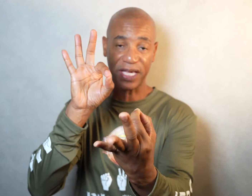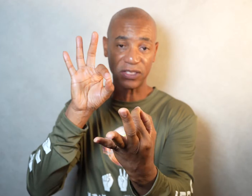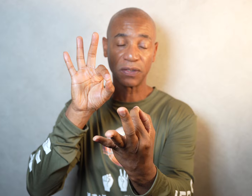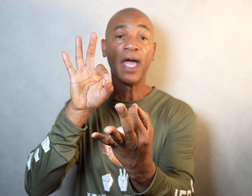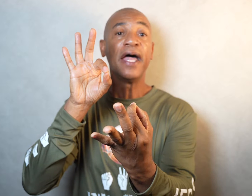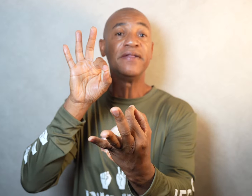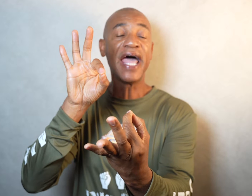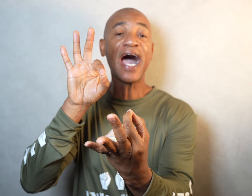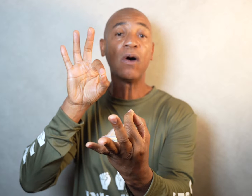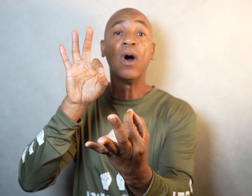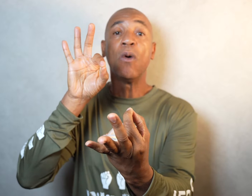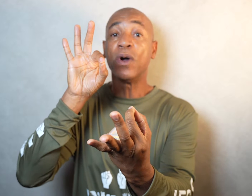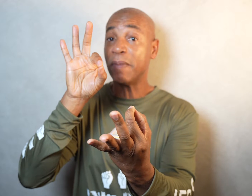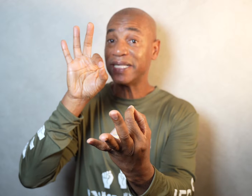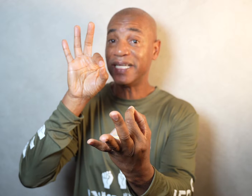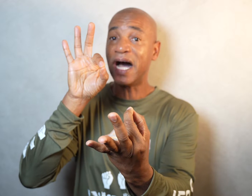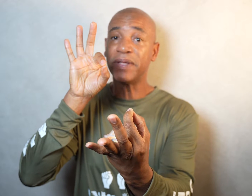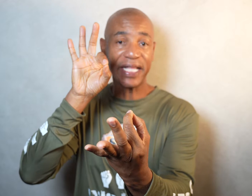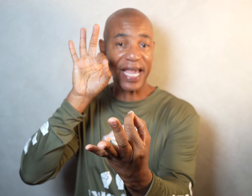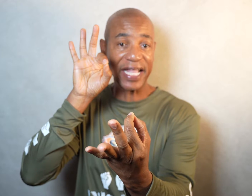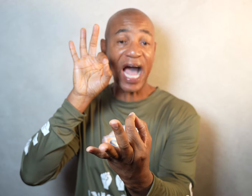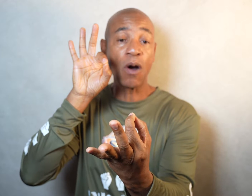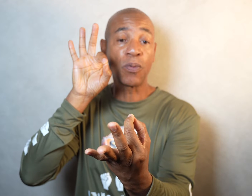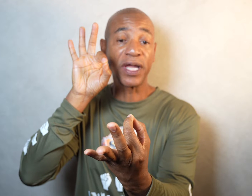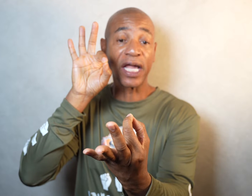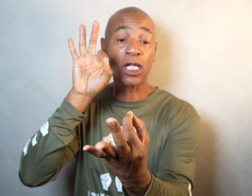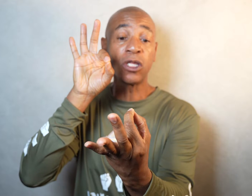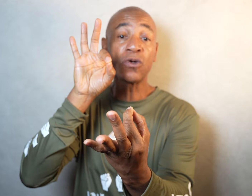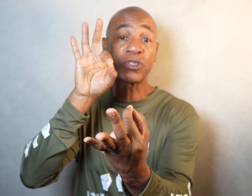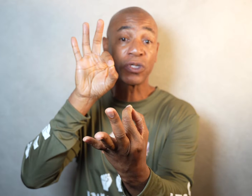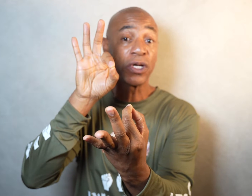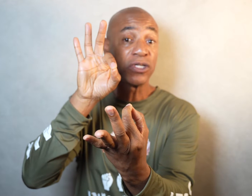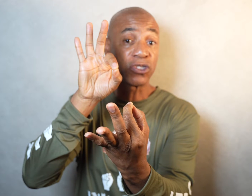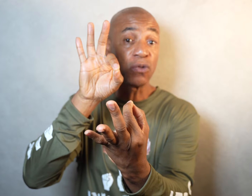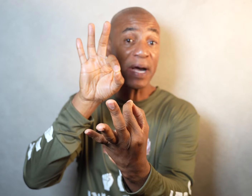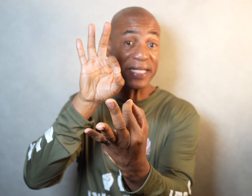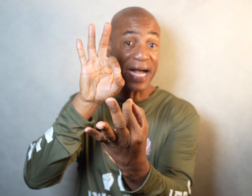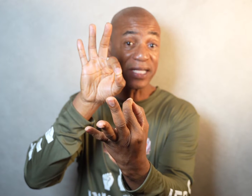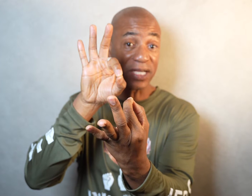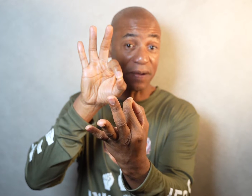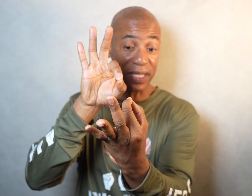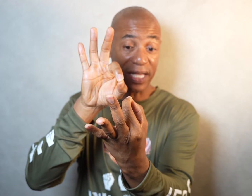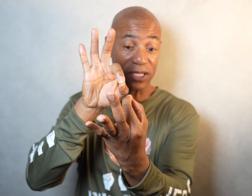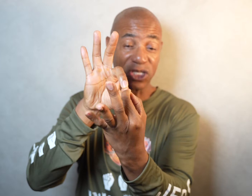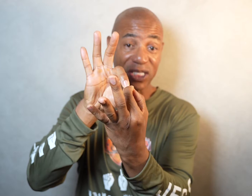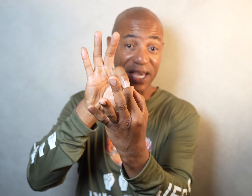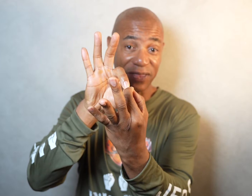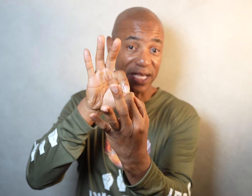this. Now, with my dominant hand, I'll bring it closer to my non-dominant hand, just like this,